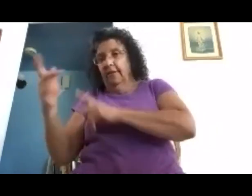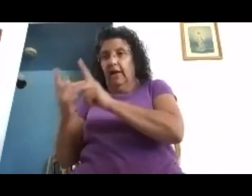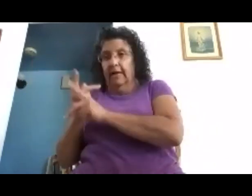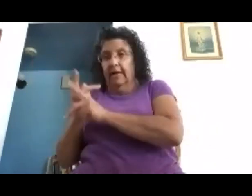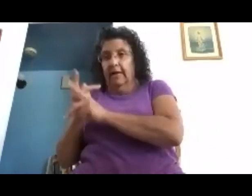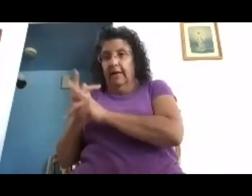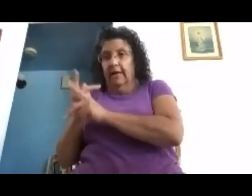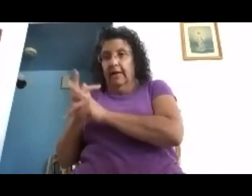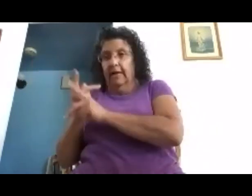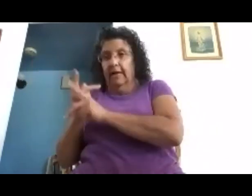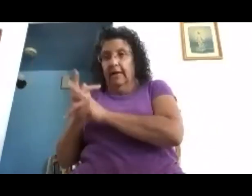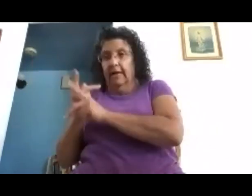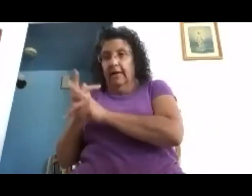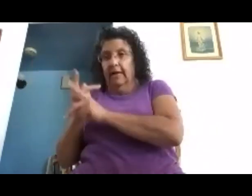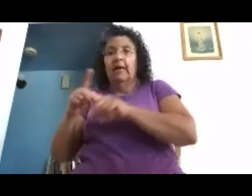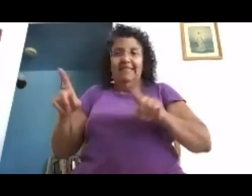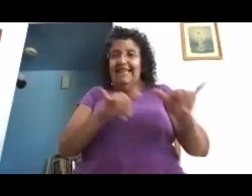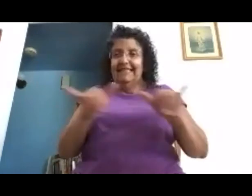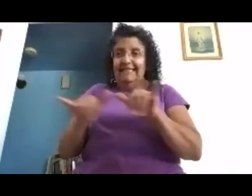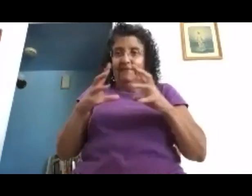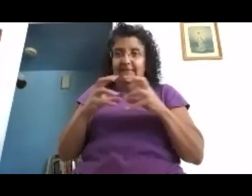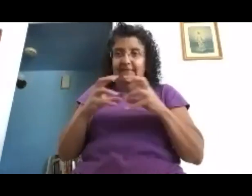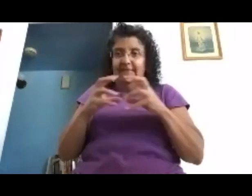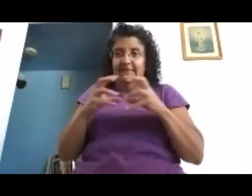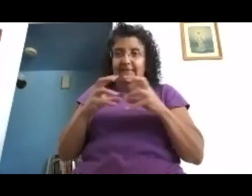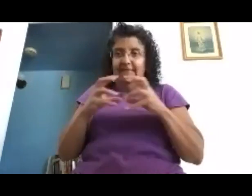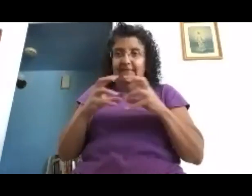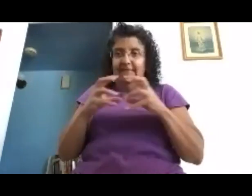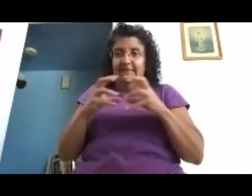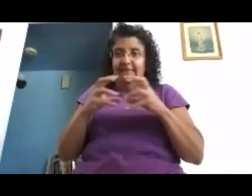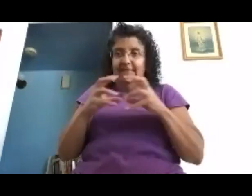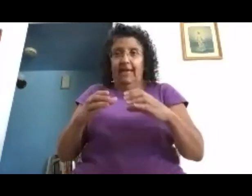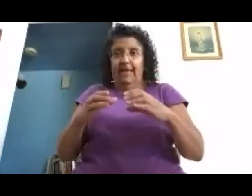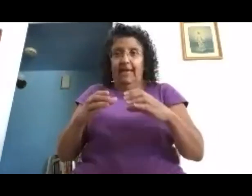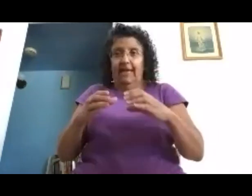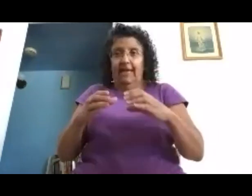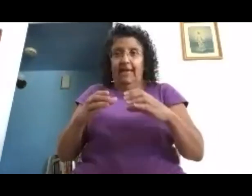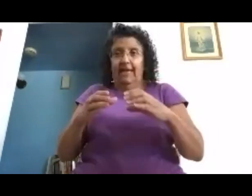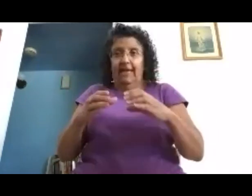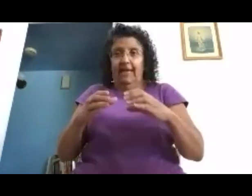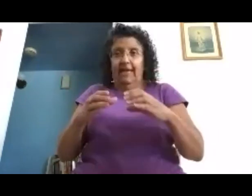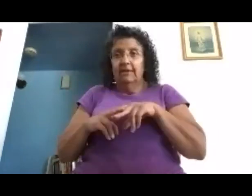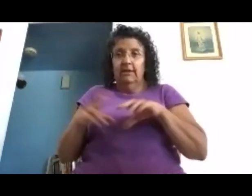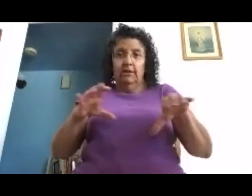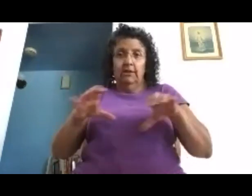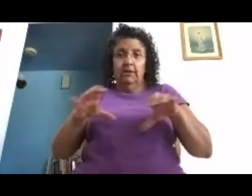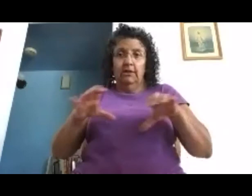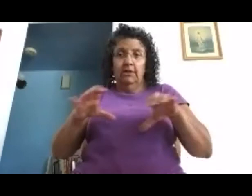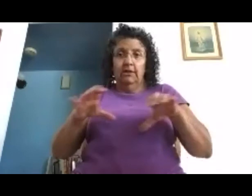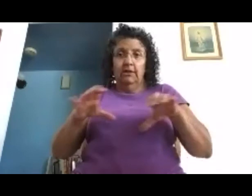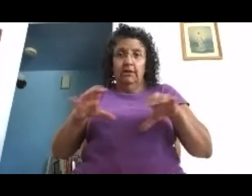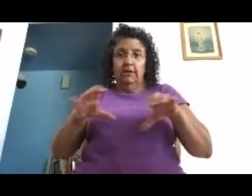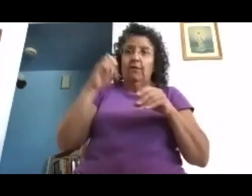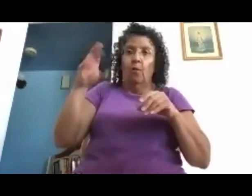and container. This is a really fun one to do inside if you don't have a yard or it's just too crazy hot to try